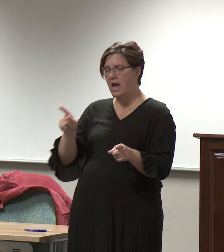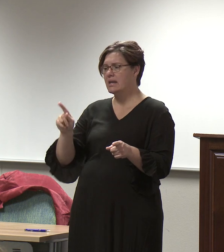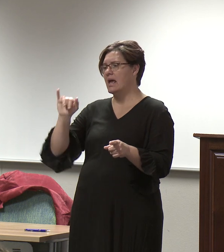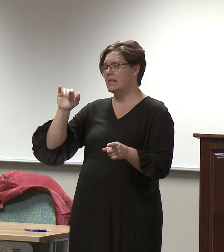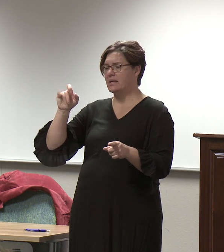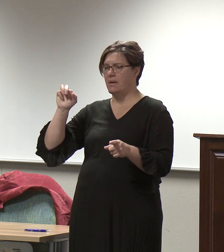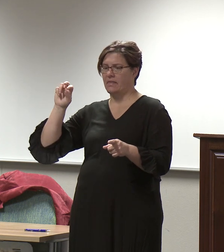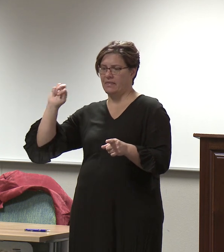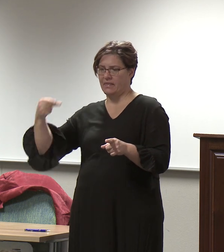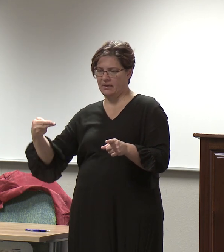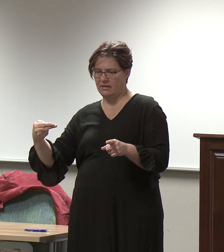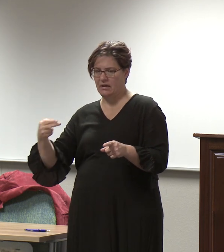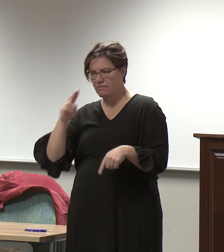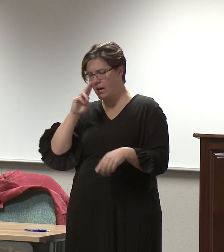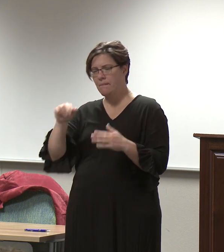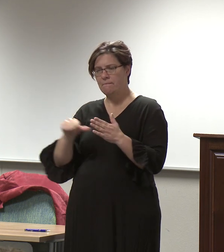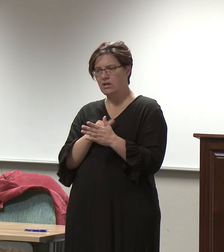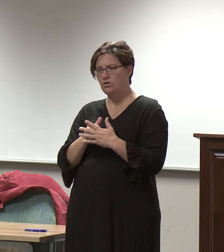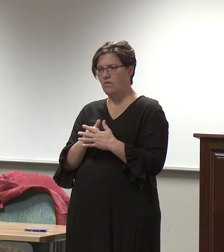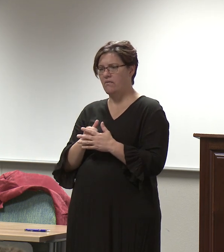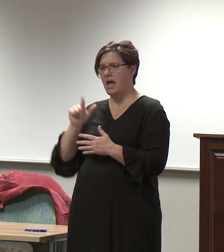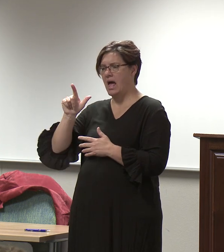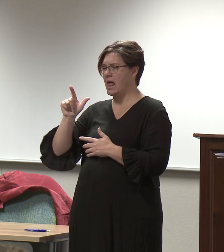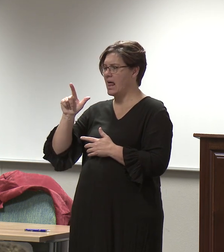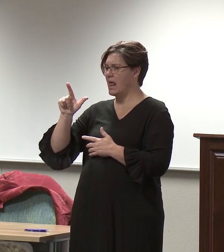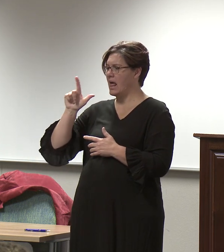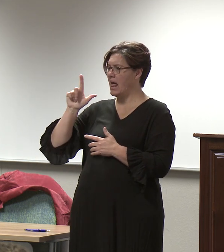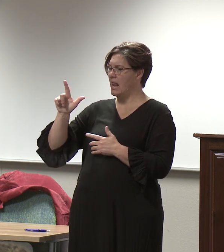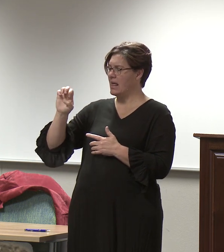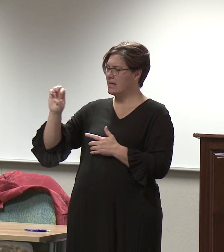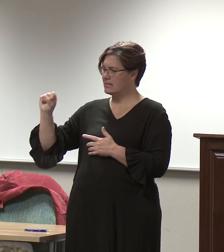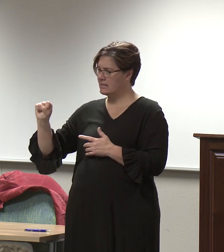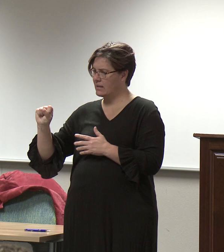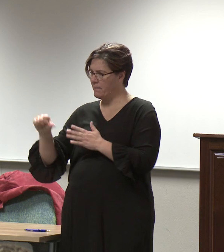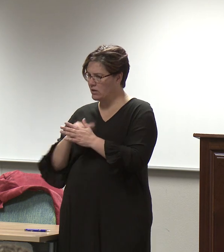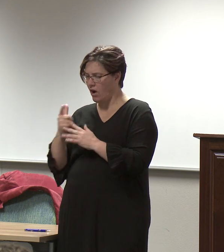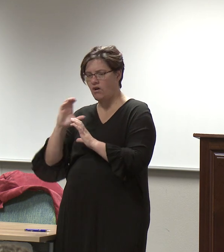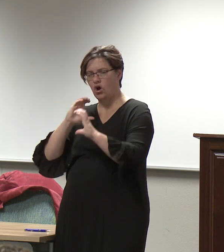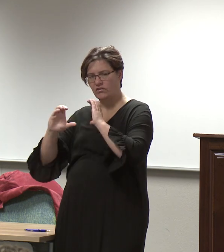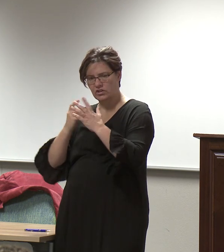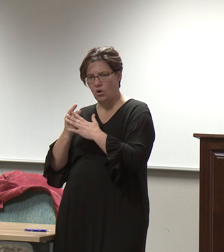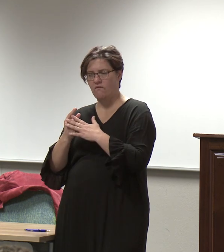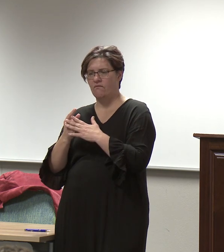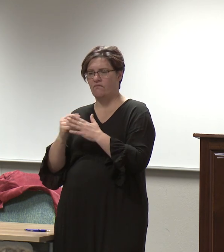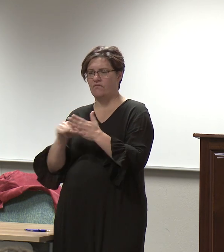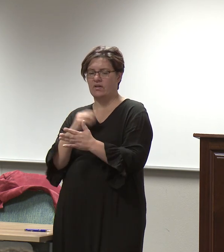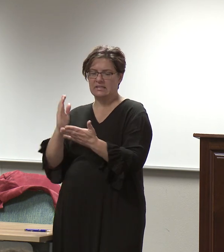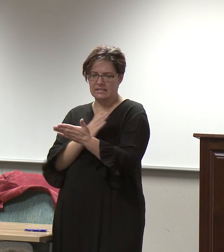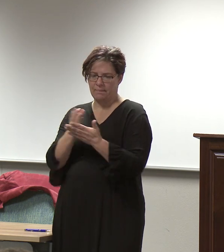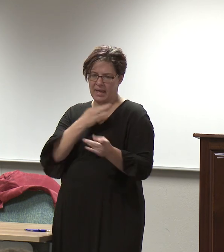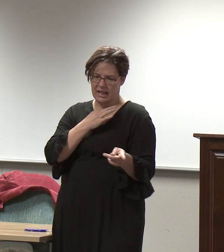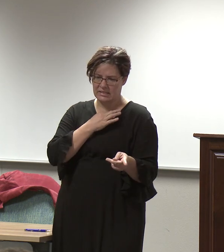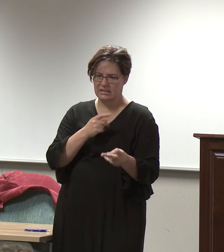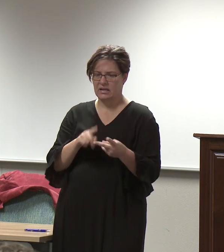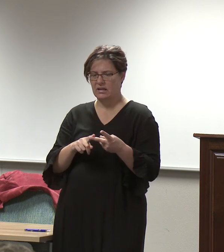in my project. Go to my page of Alice Page, and the conversations of the world. And some are in English, one with